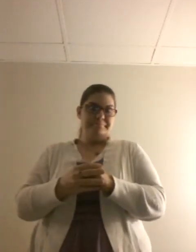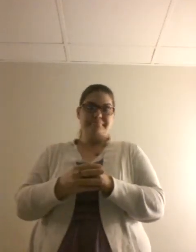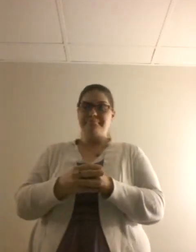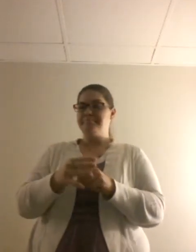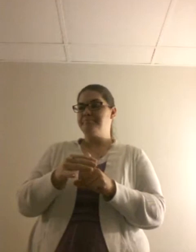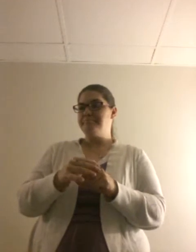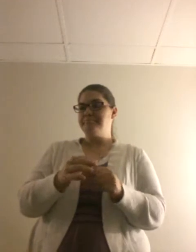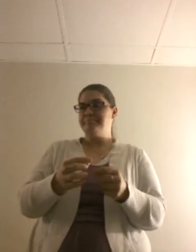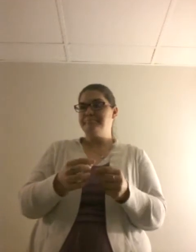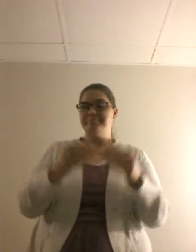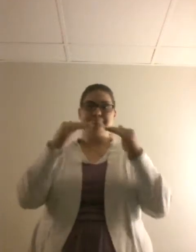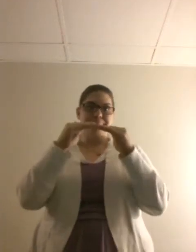Let's do